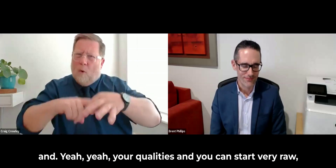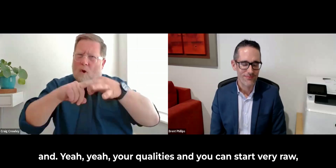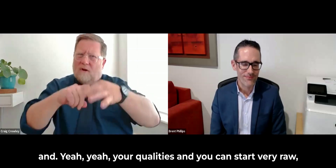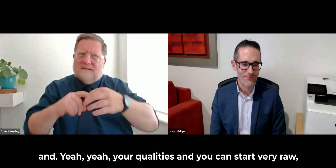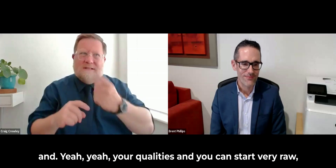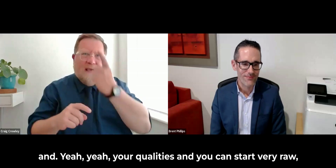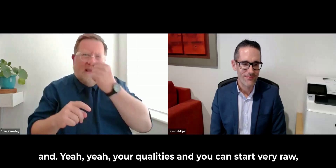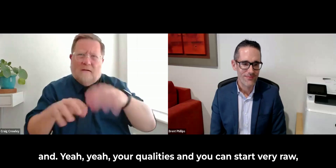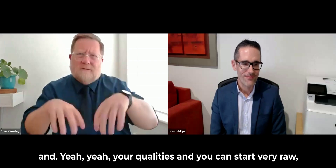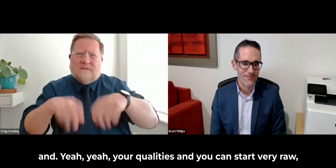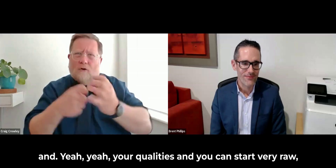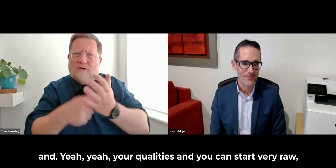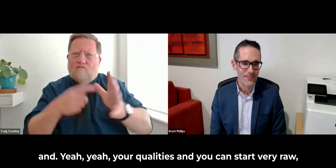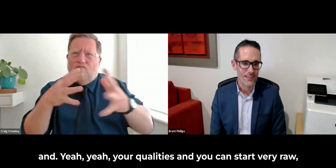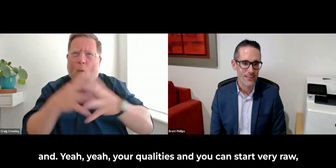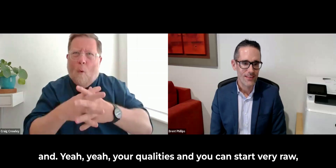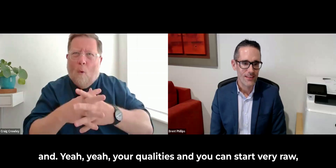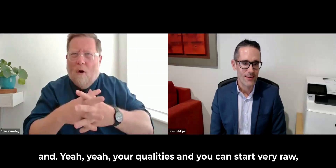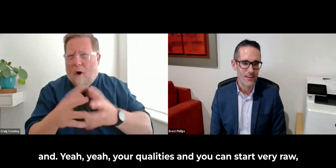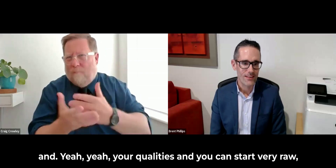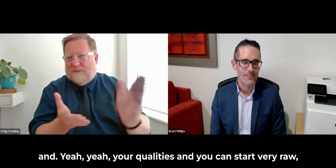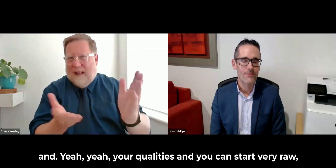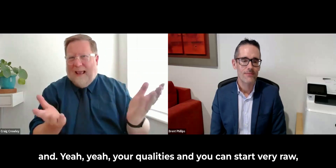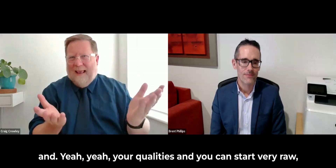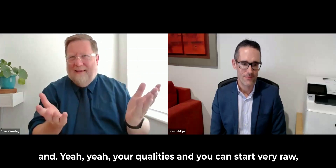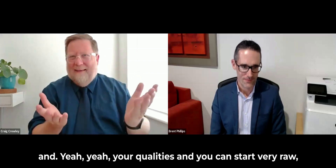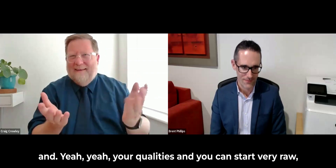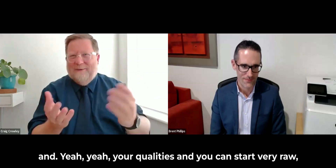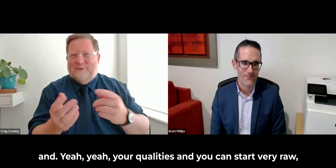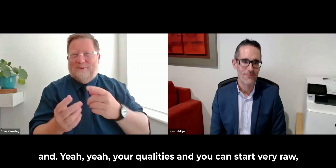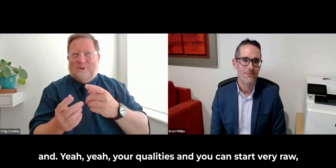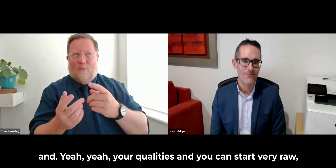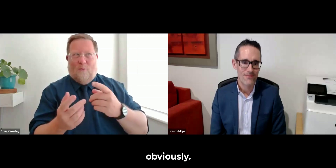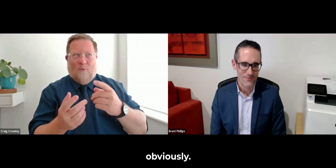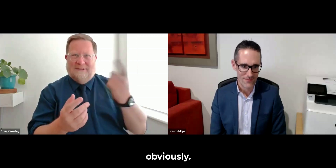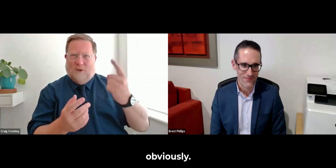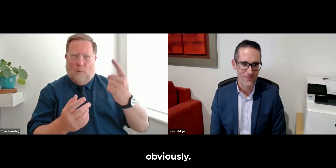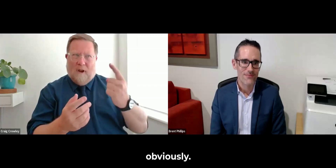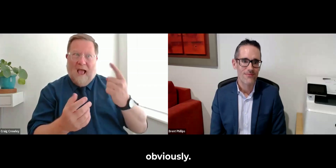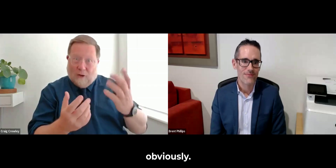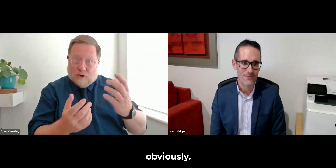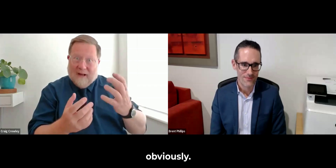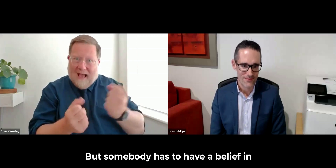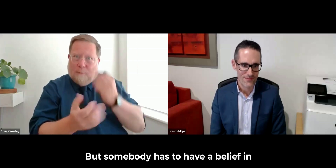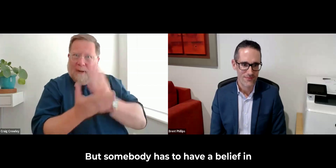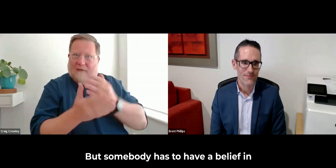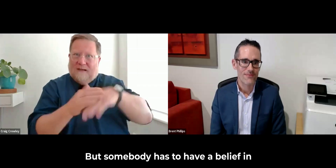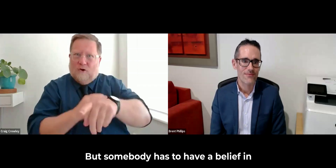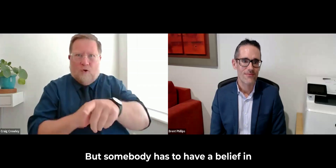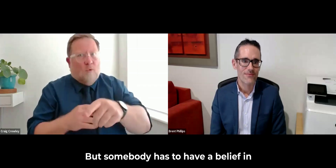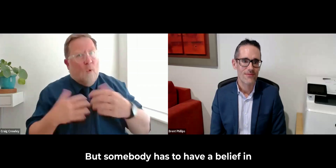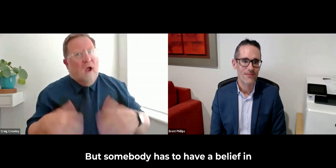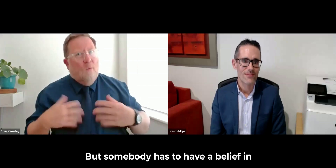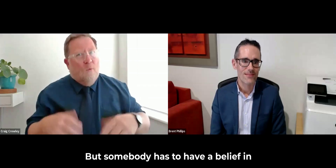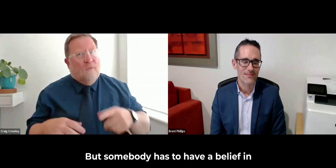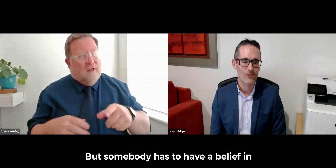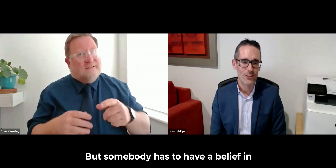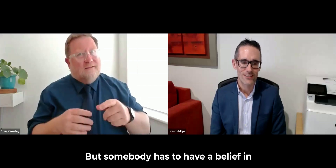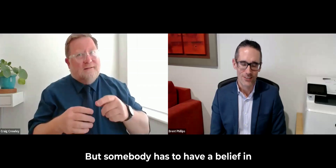yeah, your qualities. And you can start very raw, obviously, and but somebody has to have a